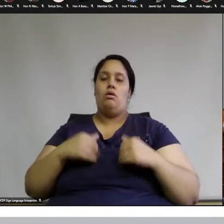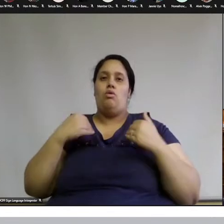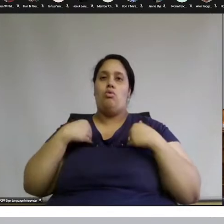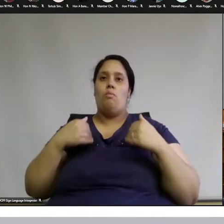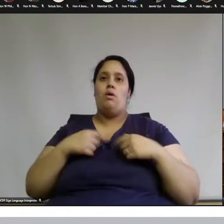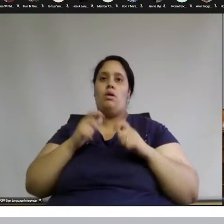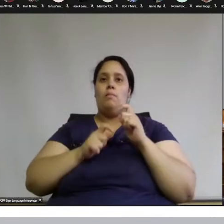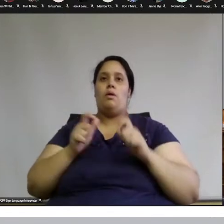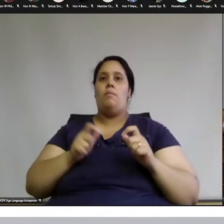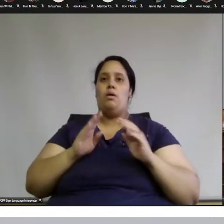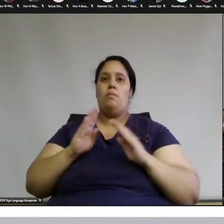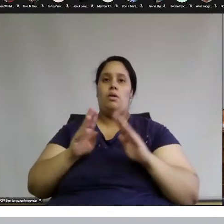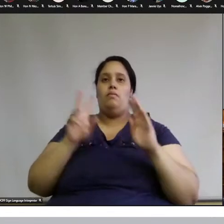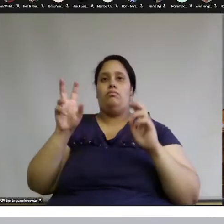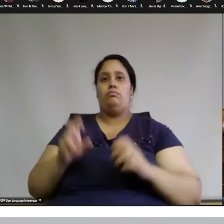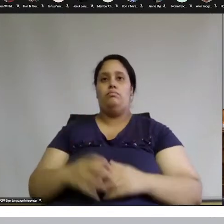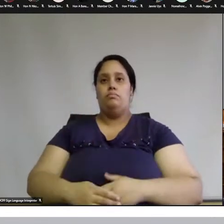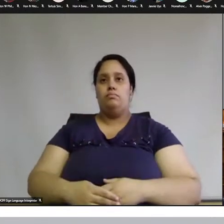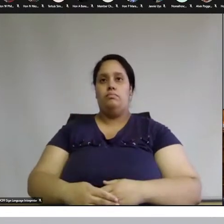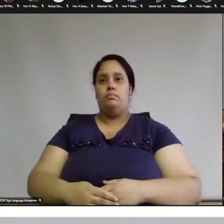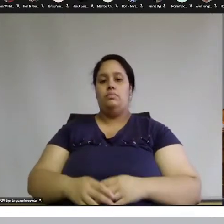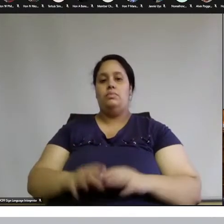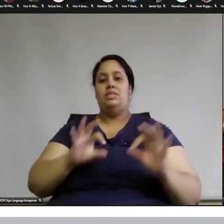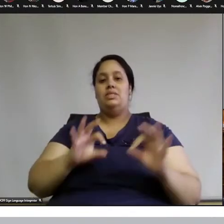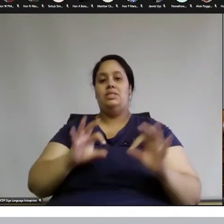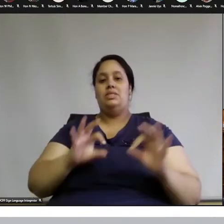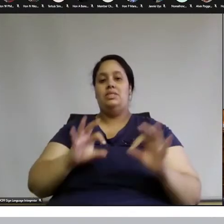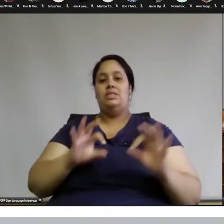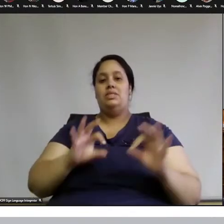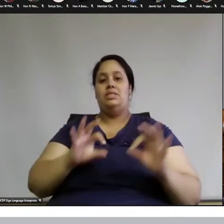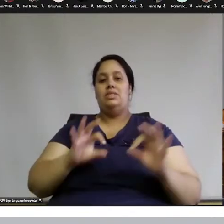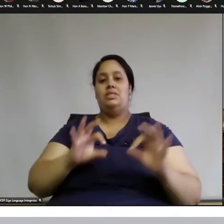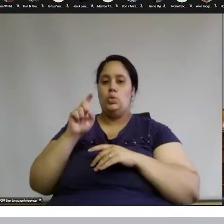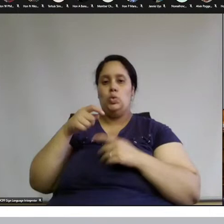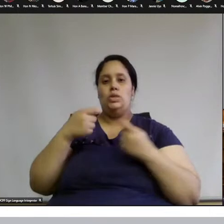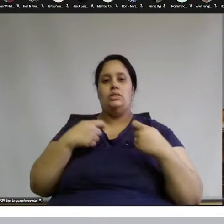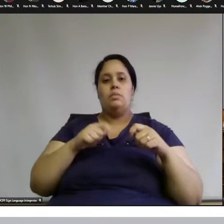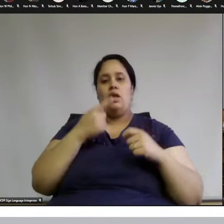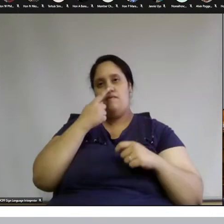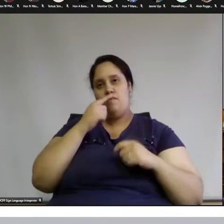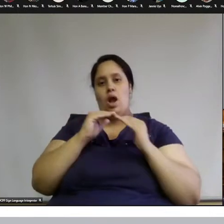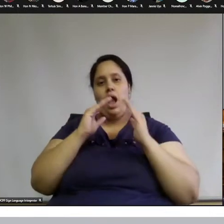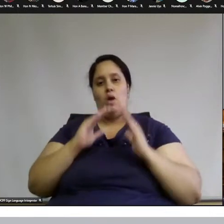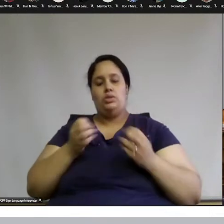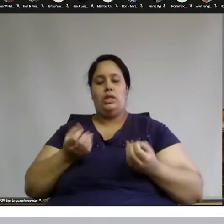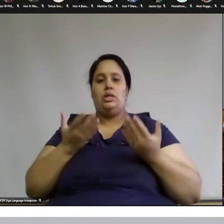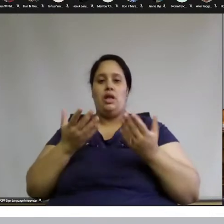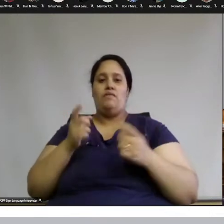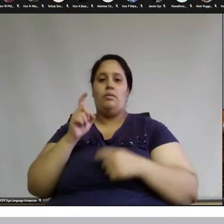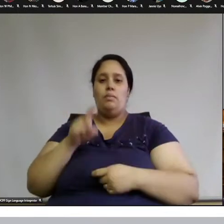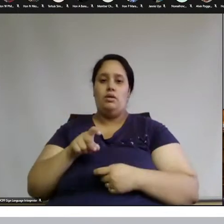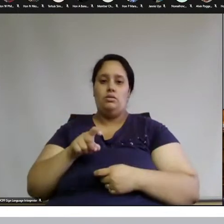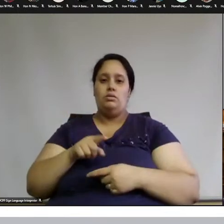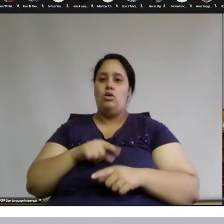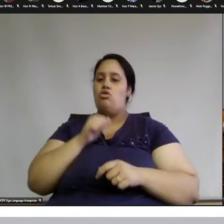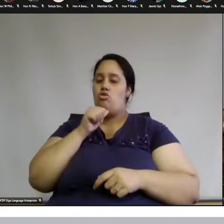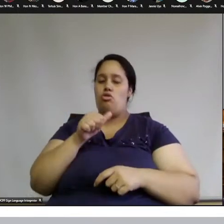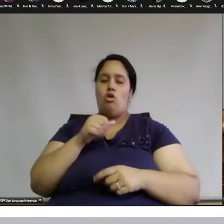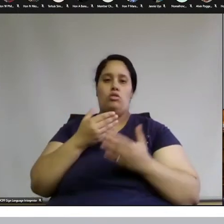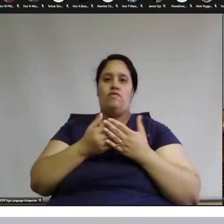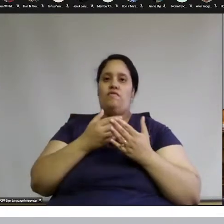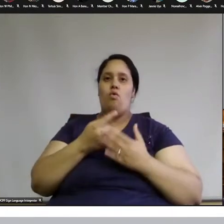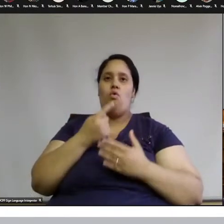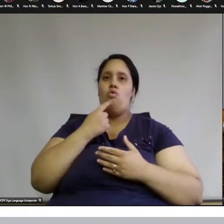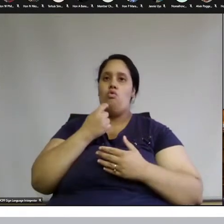aggregate. Close quote. This 8 million should be spent on housing delivery and not enriching red